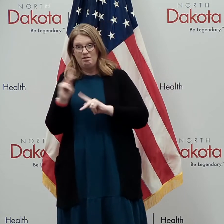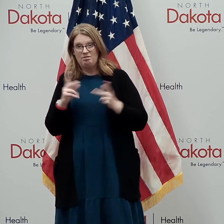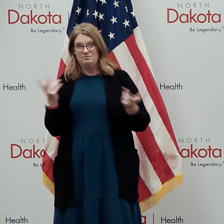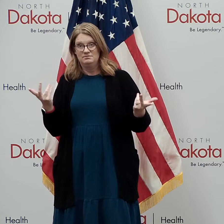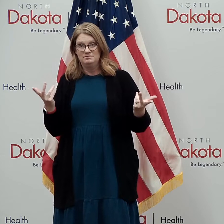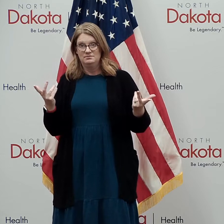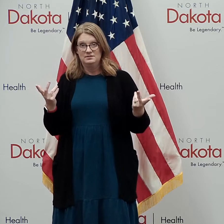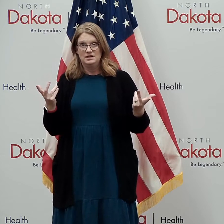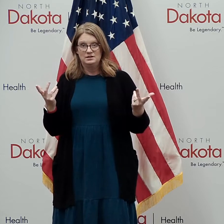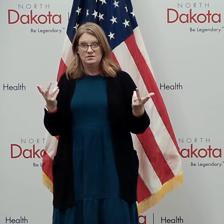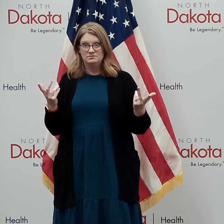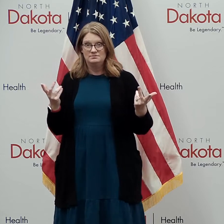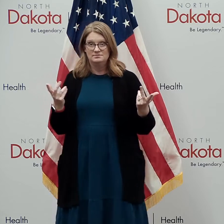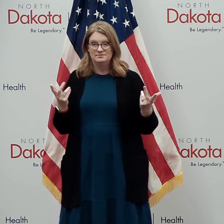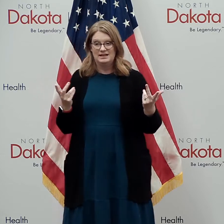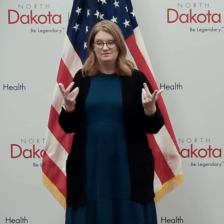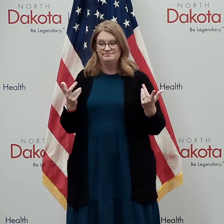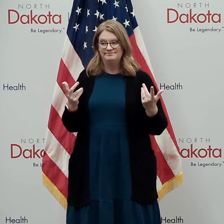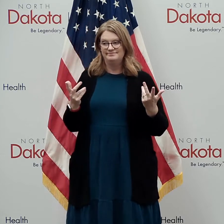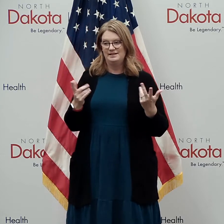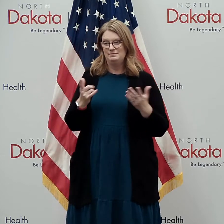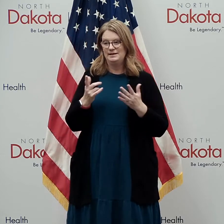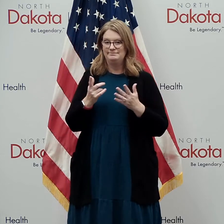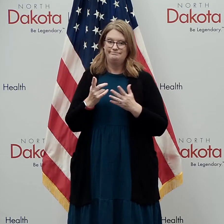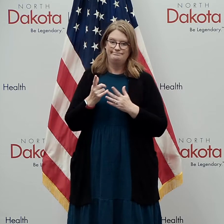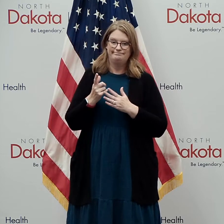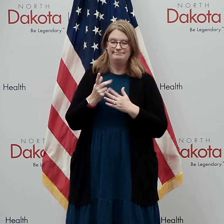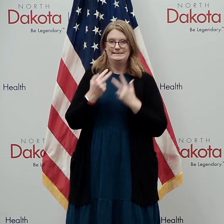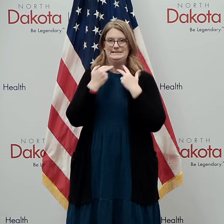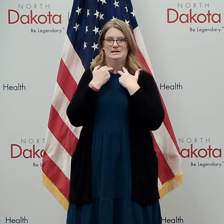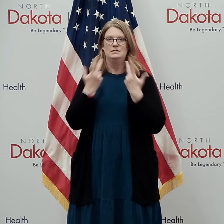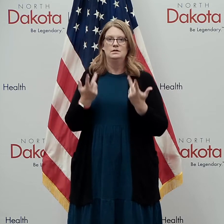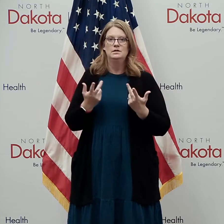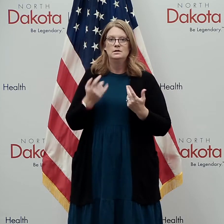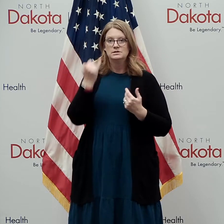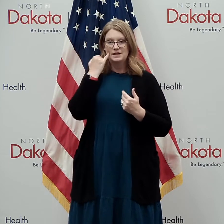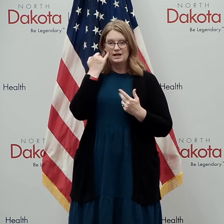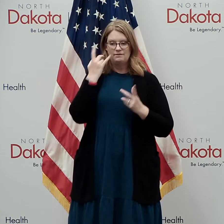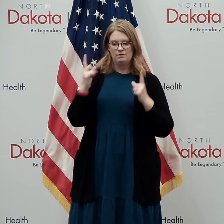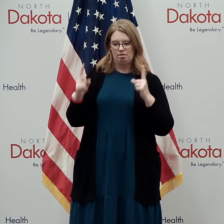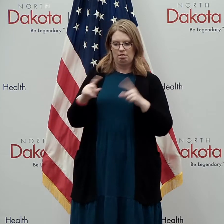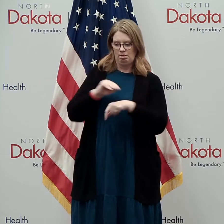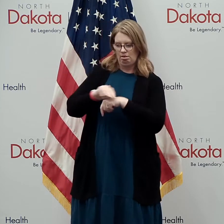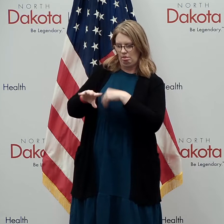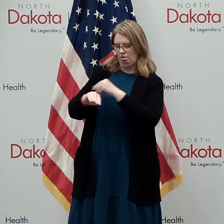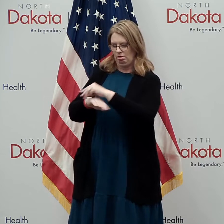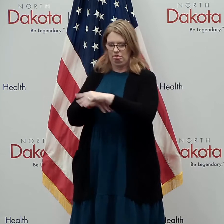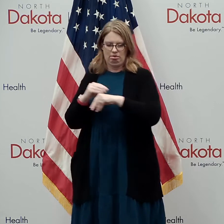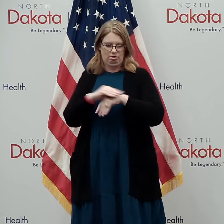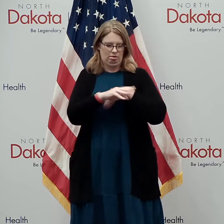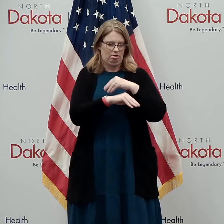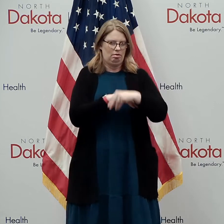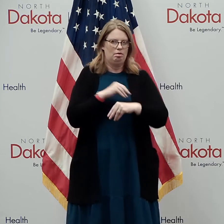live when it jumps from human to human host. And so if you take yourself out of hosting the virus business, then you're helping everybody.